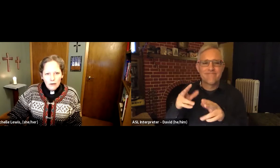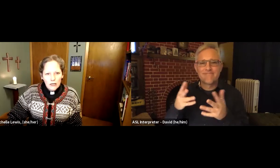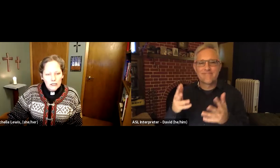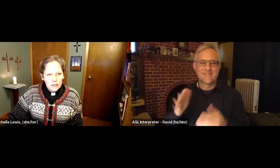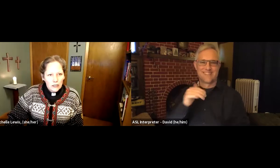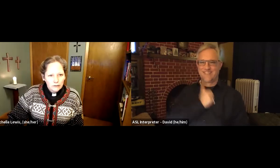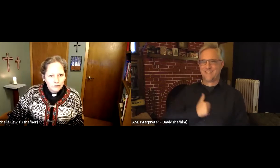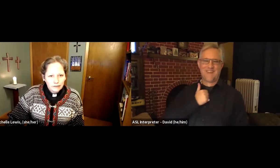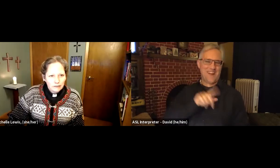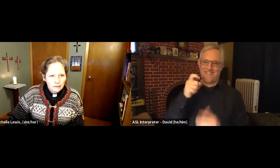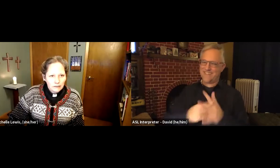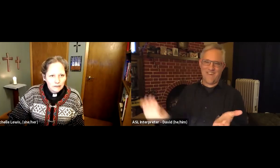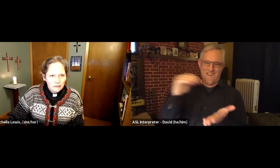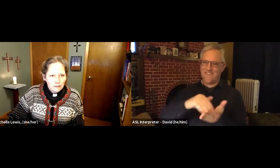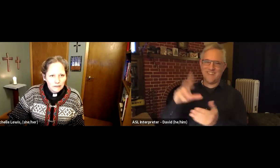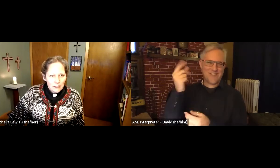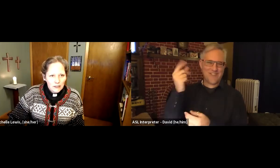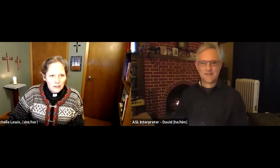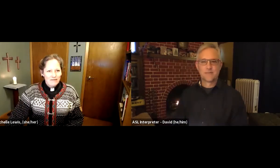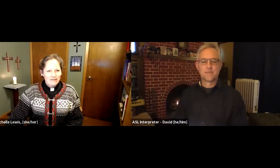Sorry, I gotta start again.